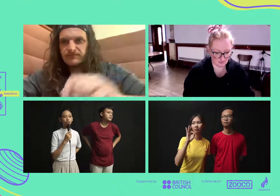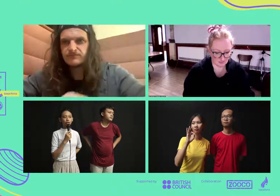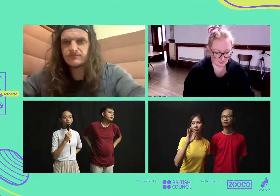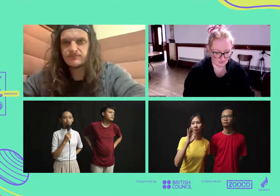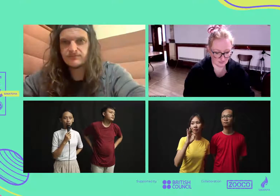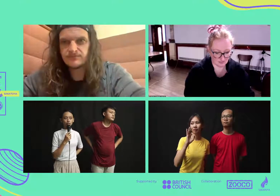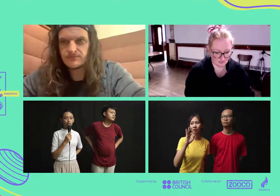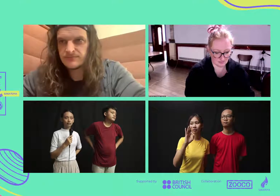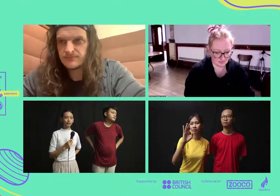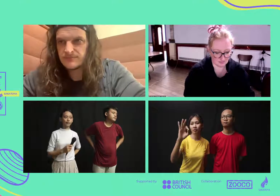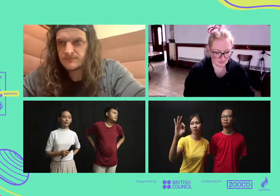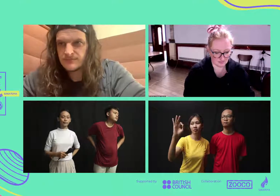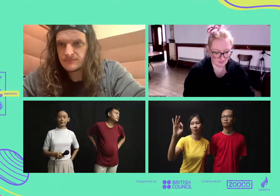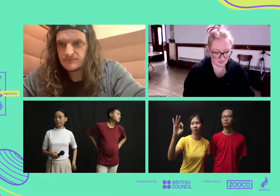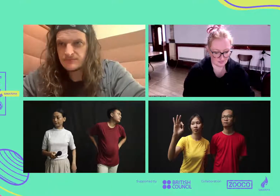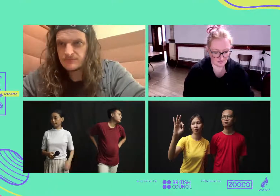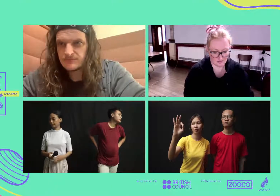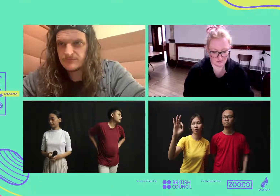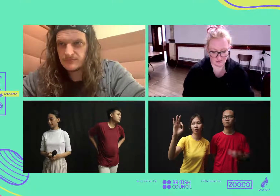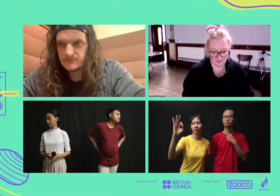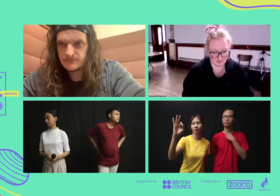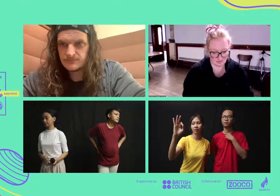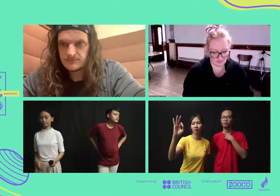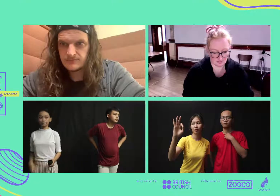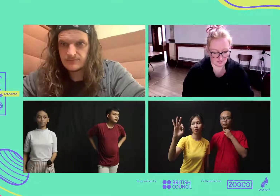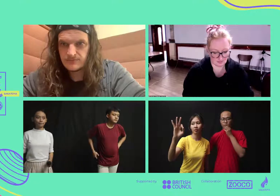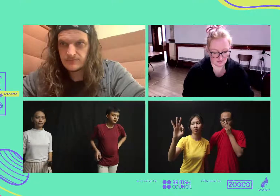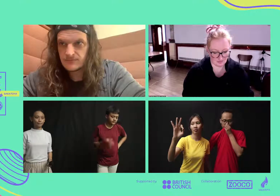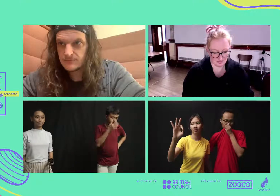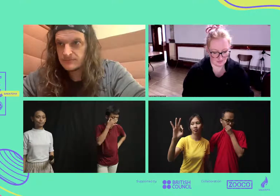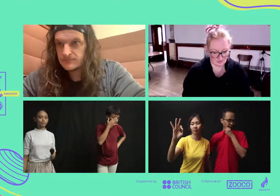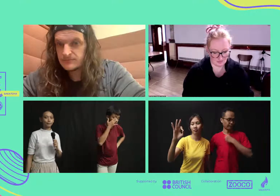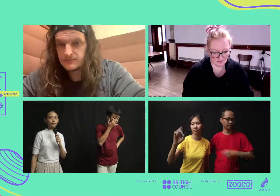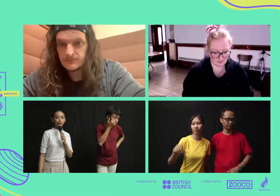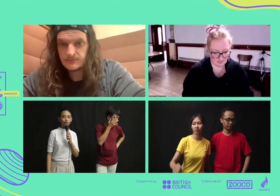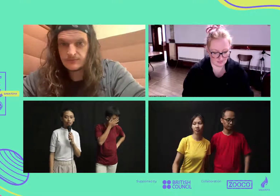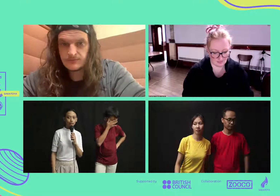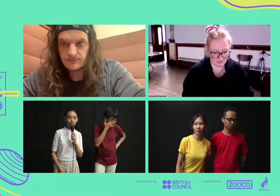Oh, okay. Just give us one moment. Just putting something in the chat.